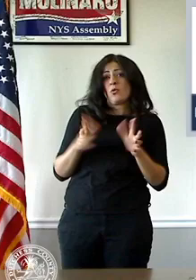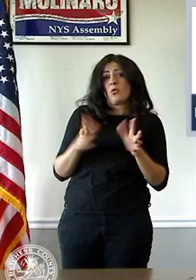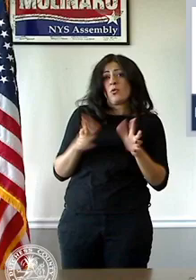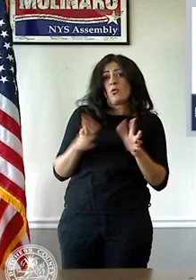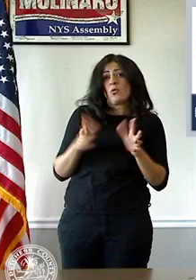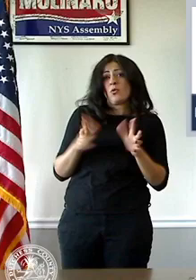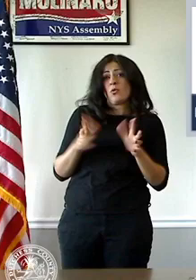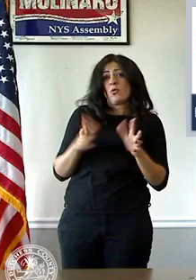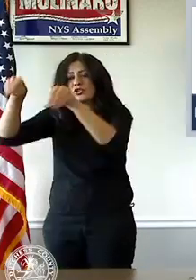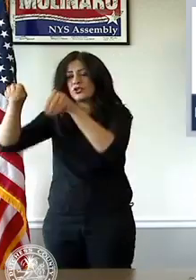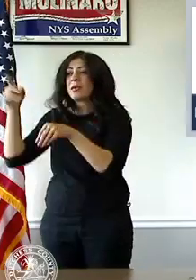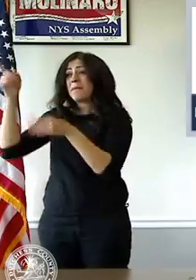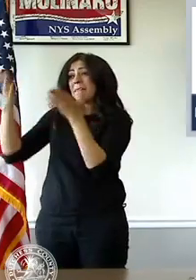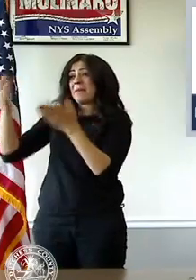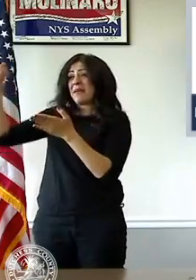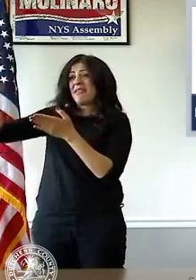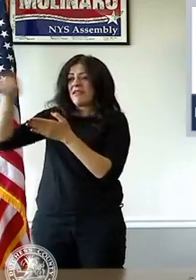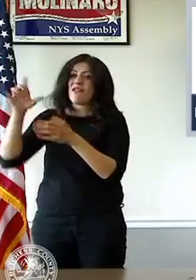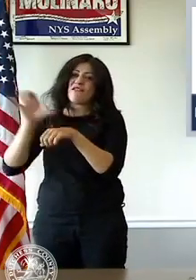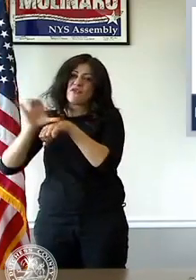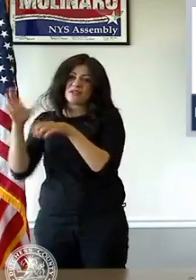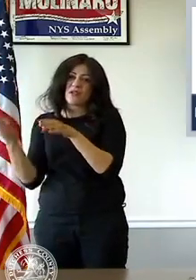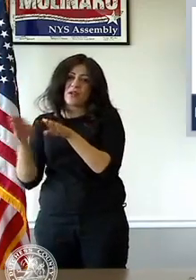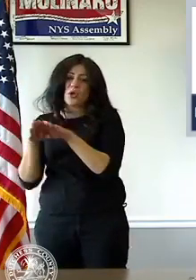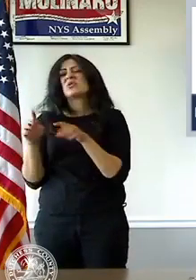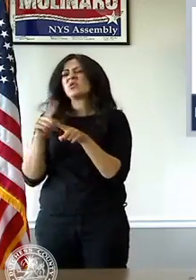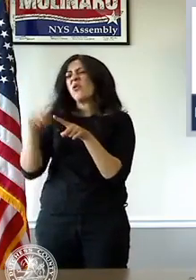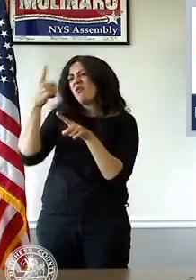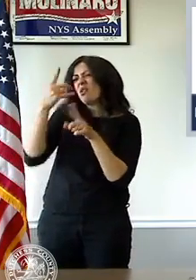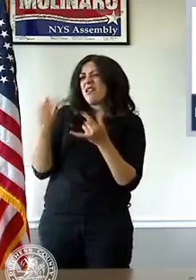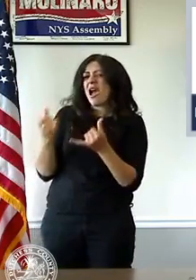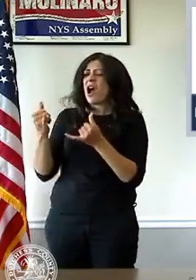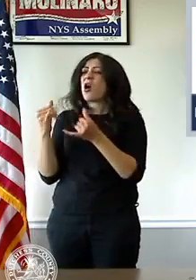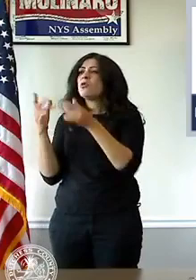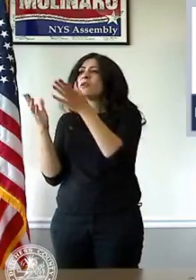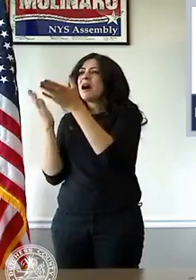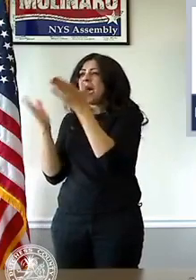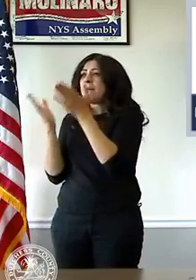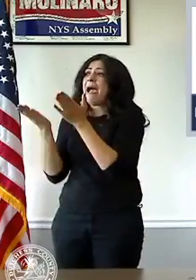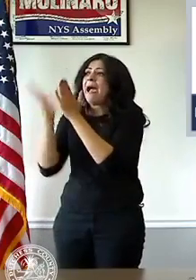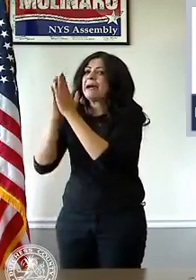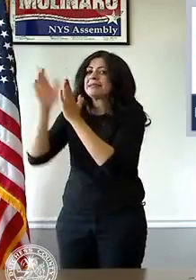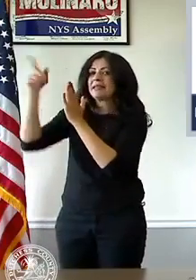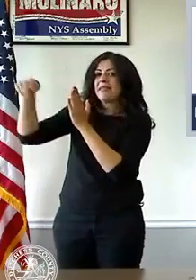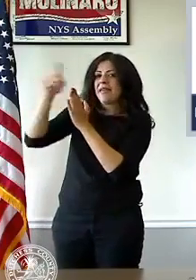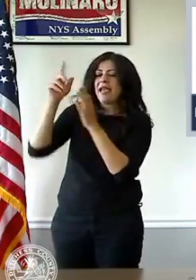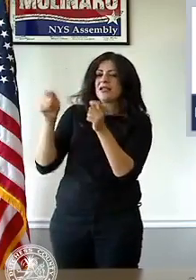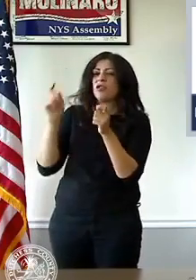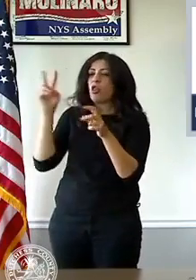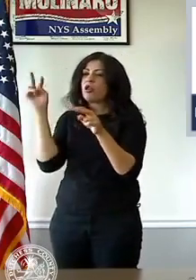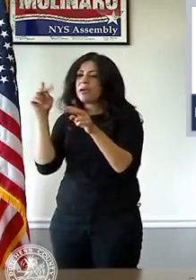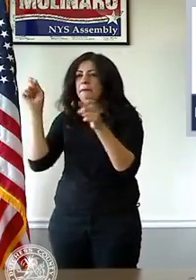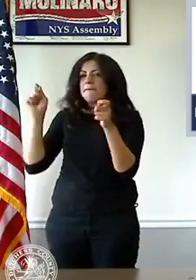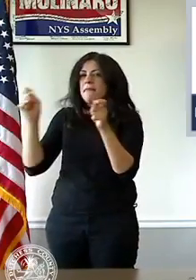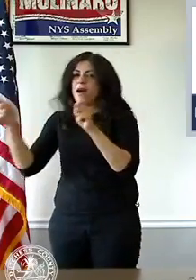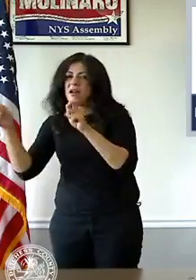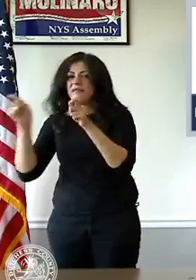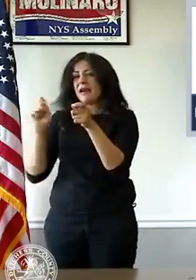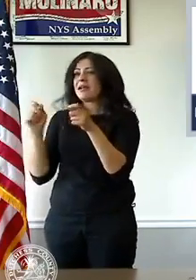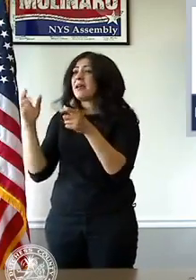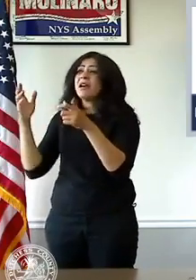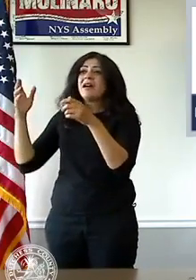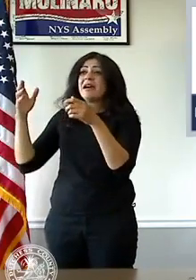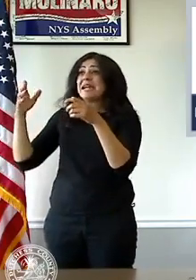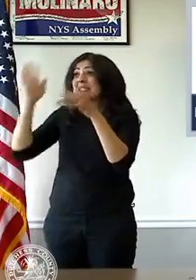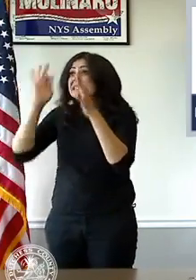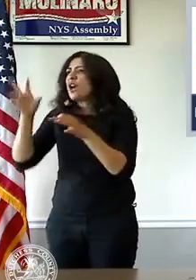Agricultural Society Board of Directors to pay real good attention to the possibility of a modified approach to the county fair. I'd ask you not to pull the plug on the fair